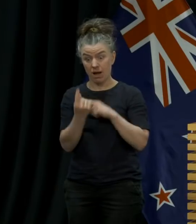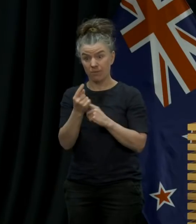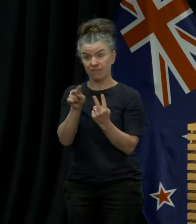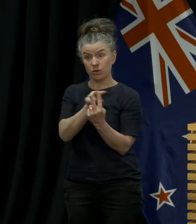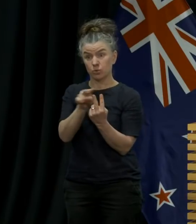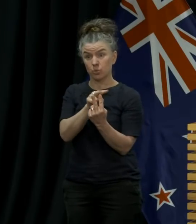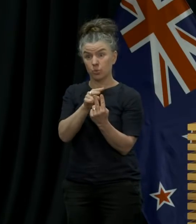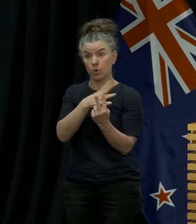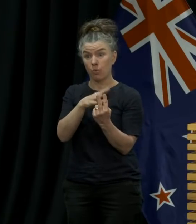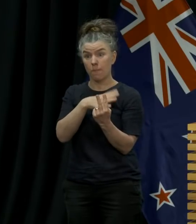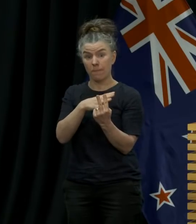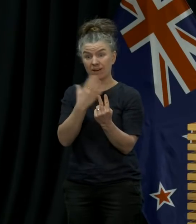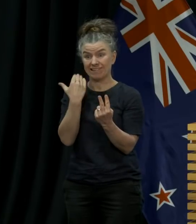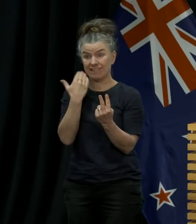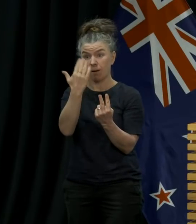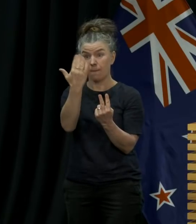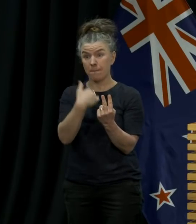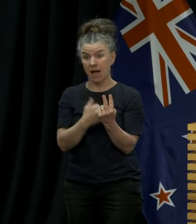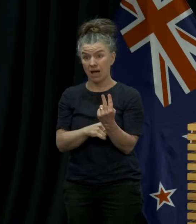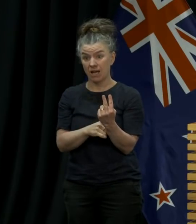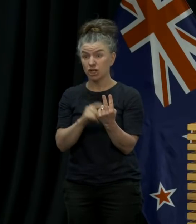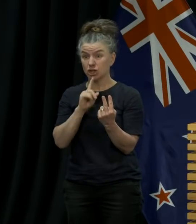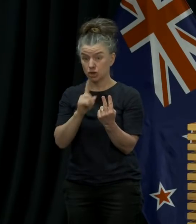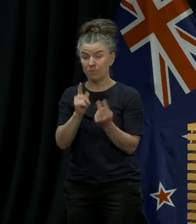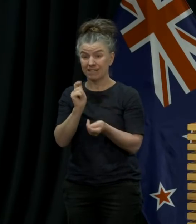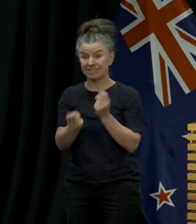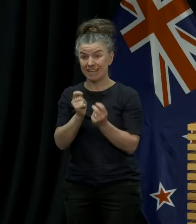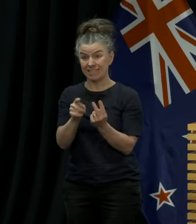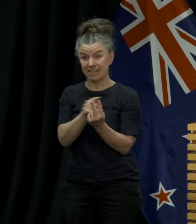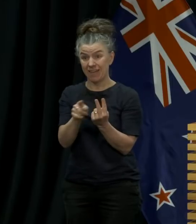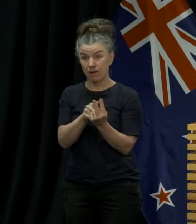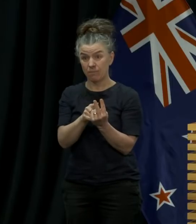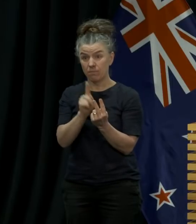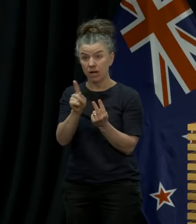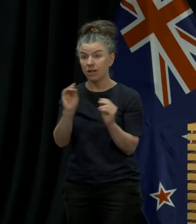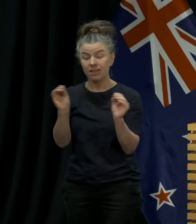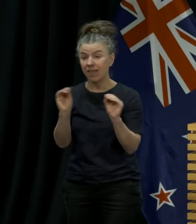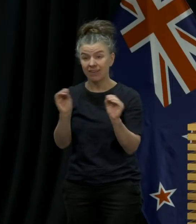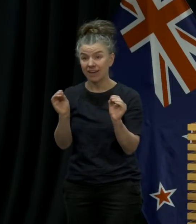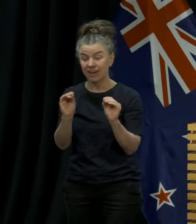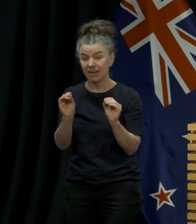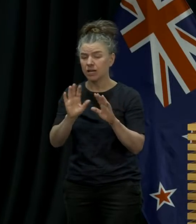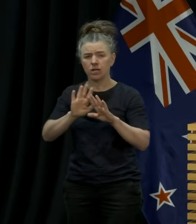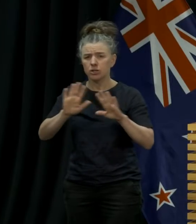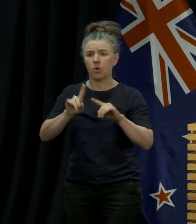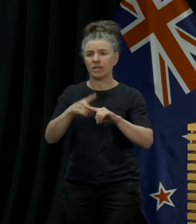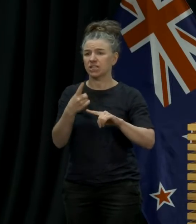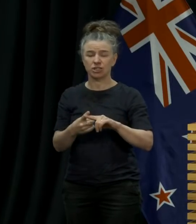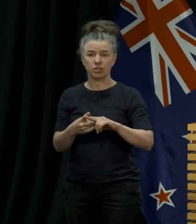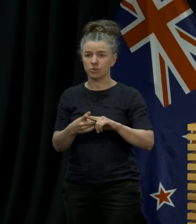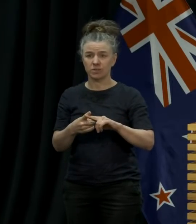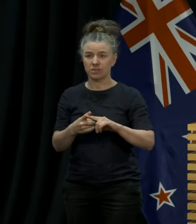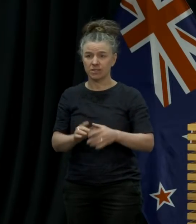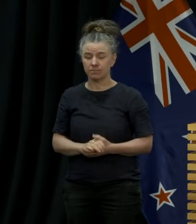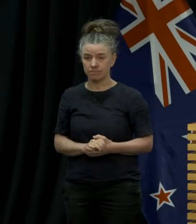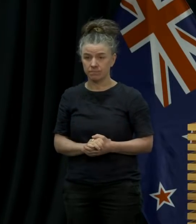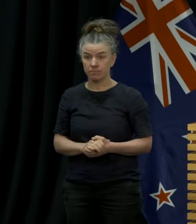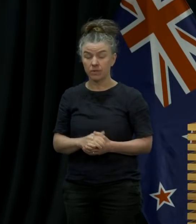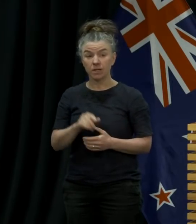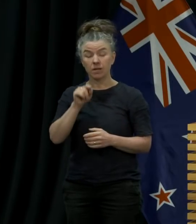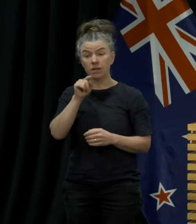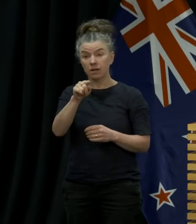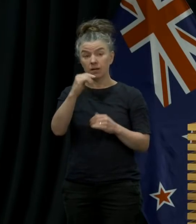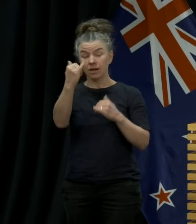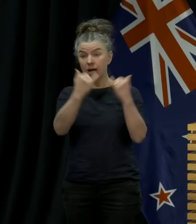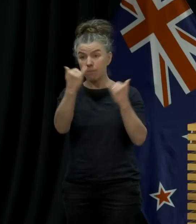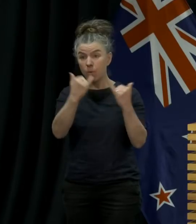the cases we learned about yesterday. It did not, and there are no excuses. Our borders and